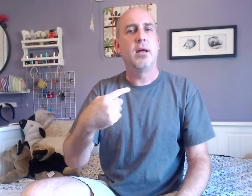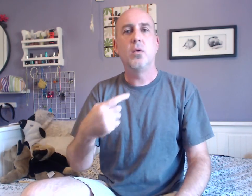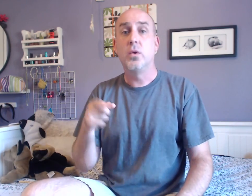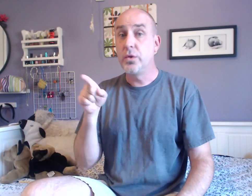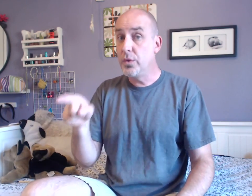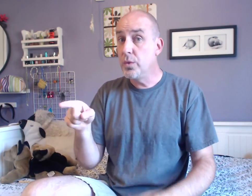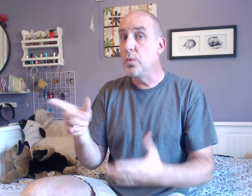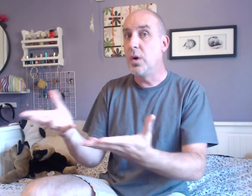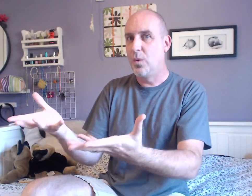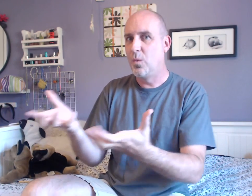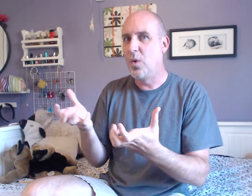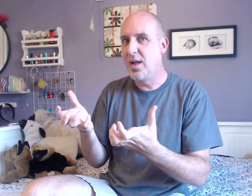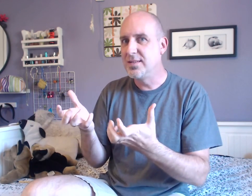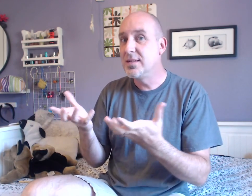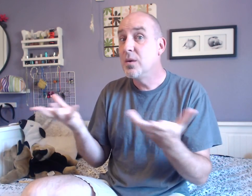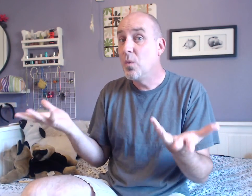Or you want what?